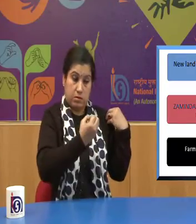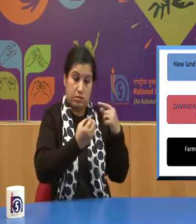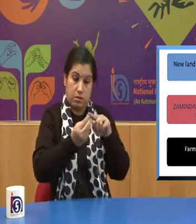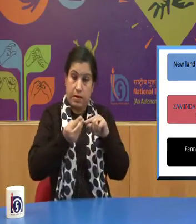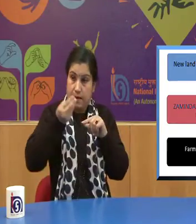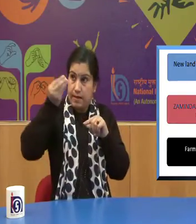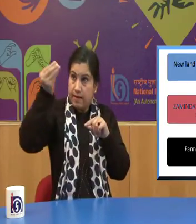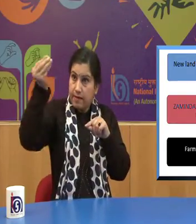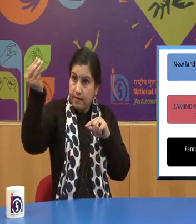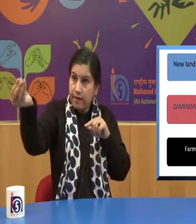British.